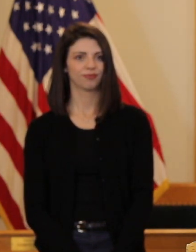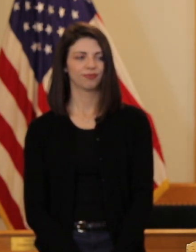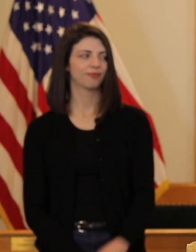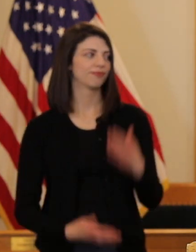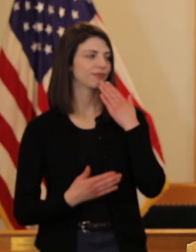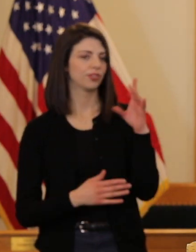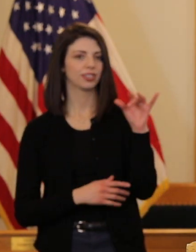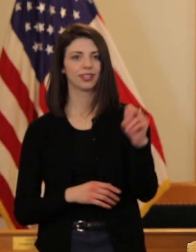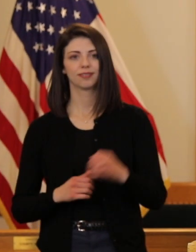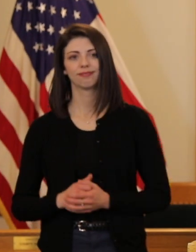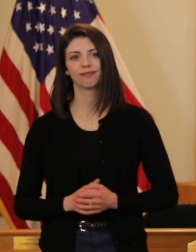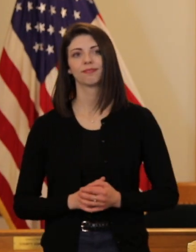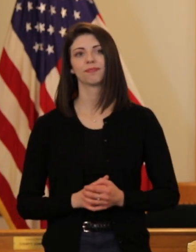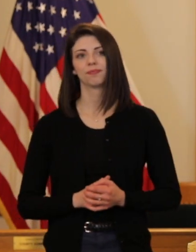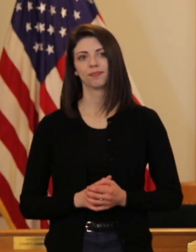Thank you, Diane.